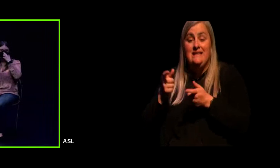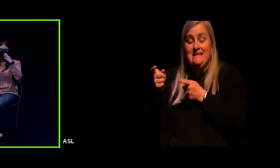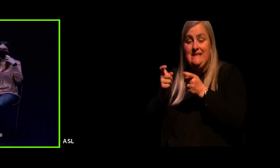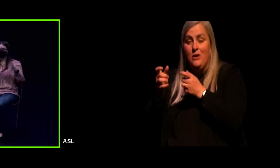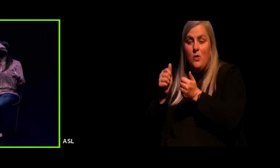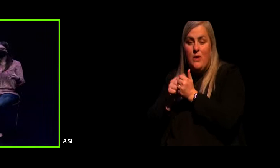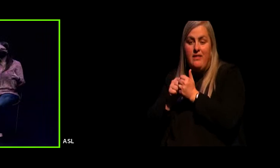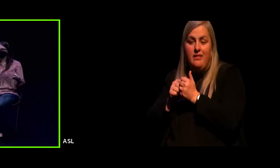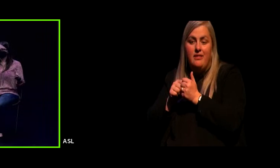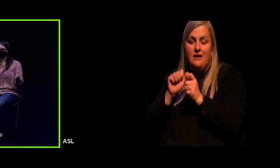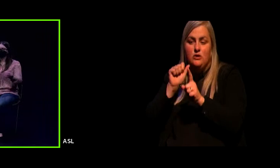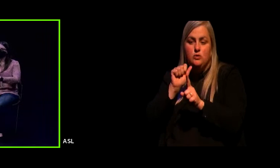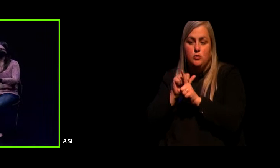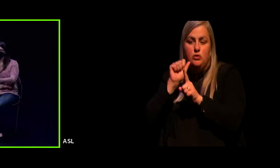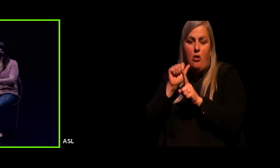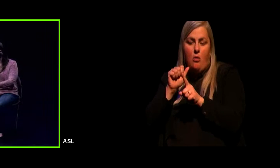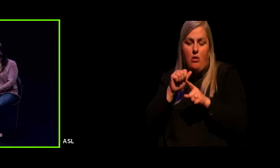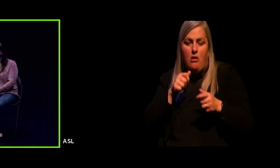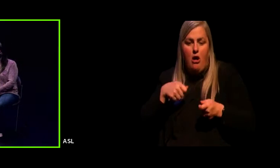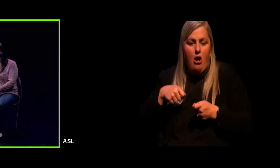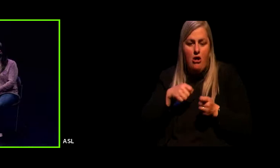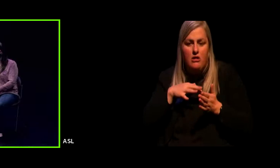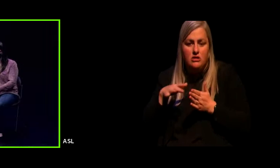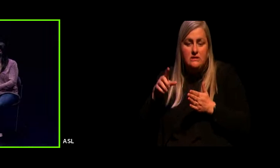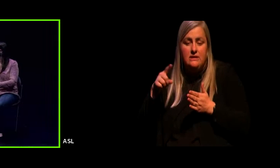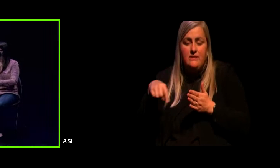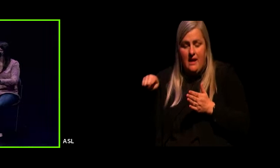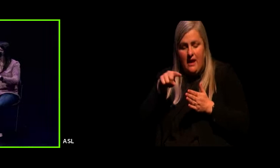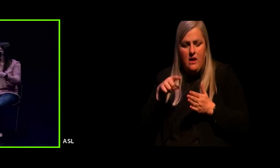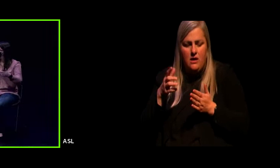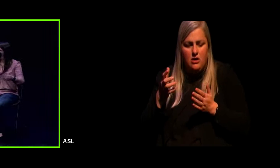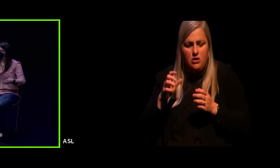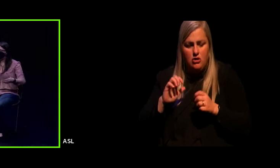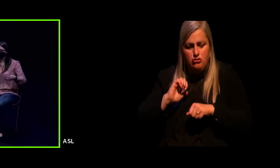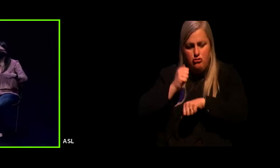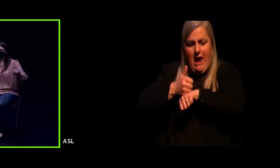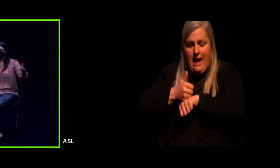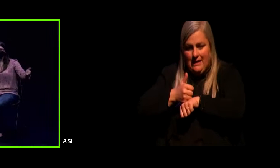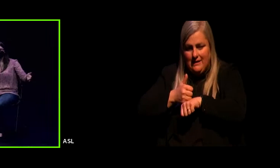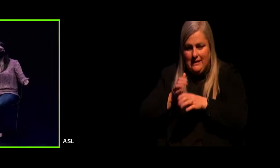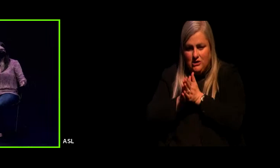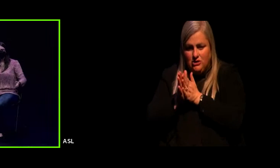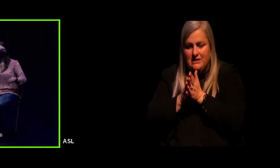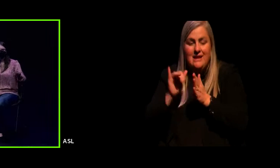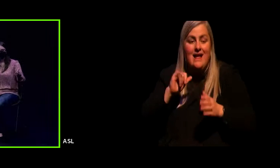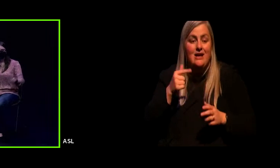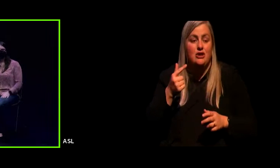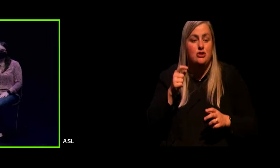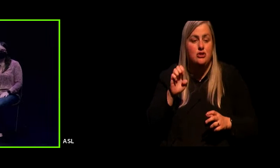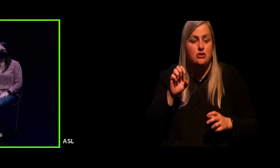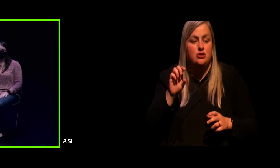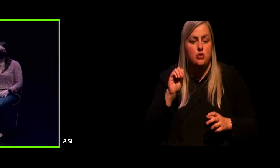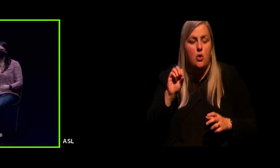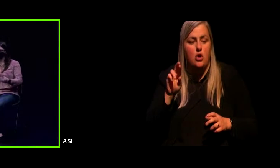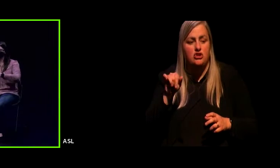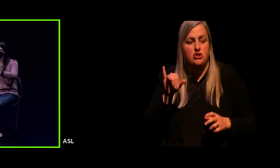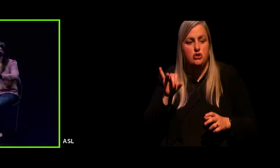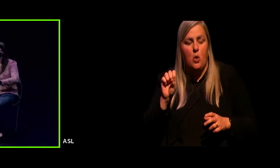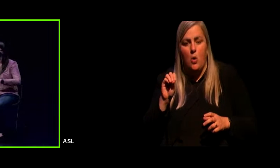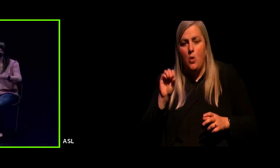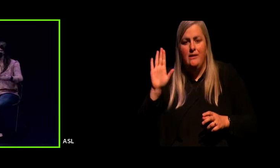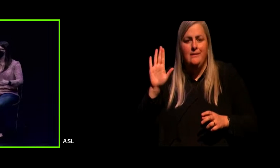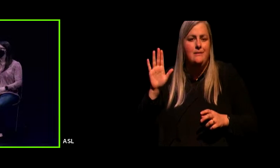comments that pseudo-archaeology is creating interest in archaeology. That like, you know, I need Giorgio Tsoukalos, host of Ancient Aliens, to